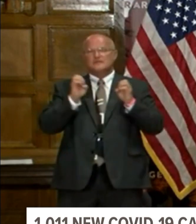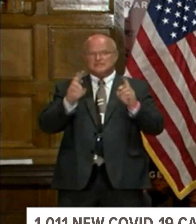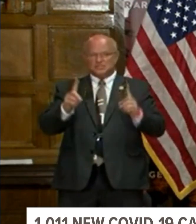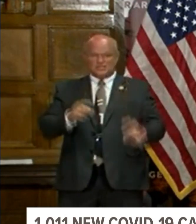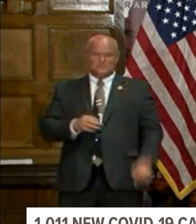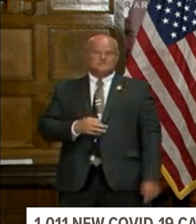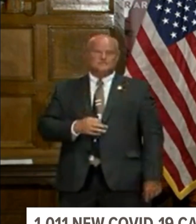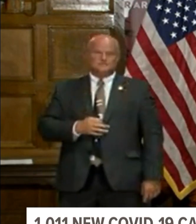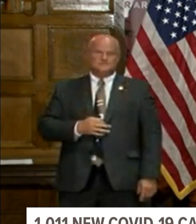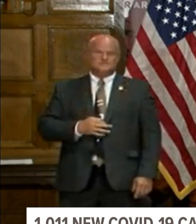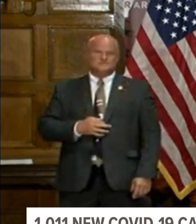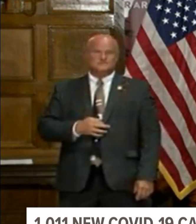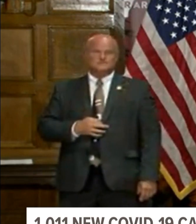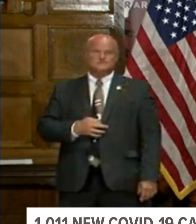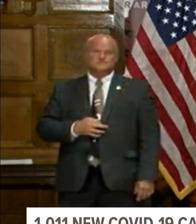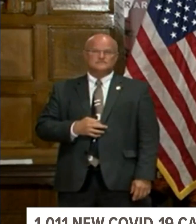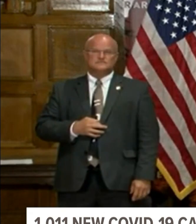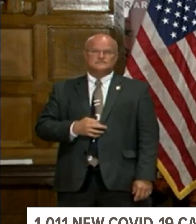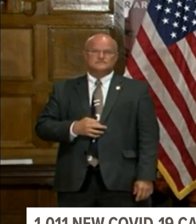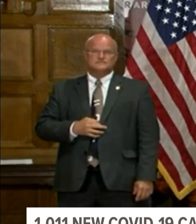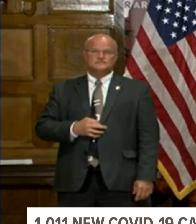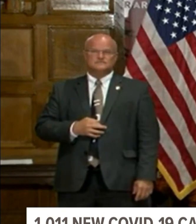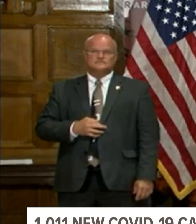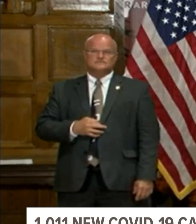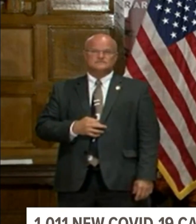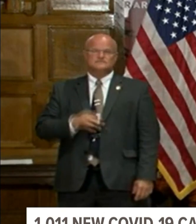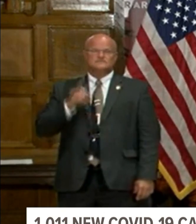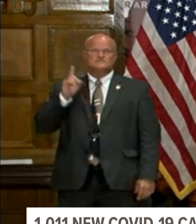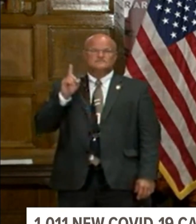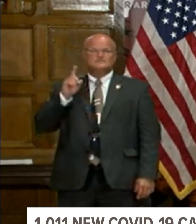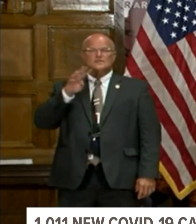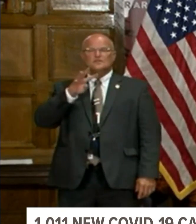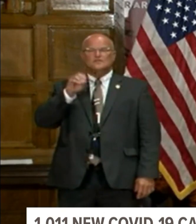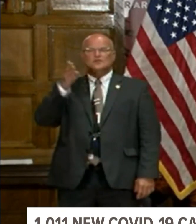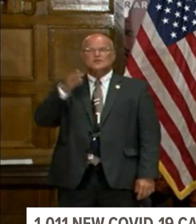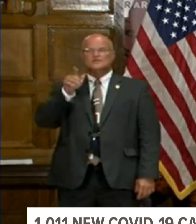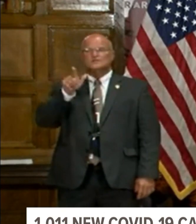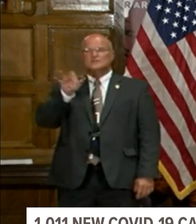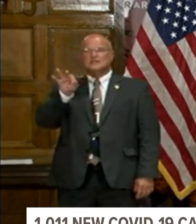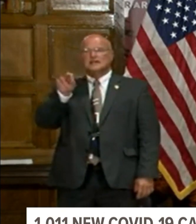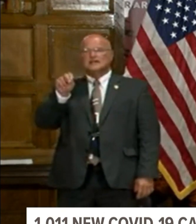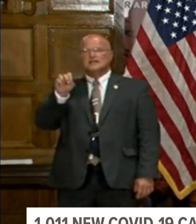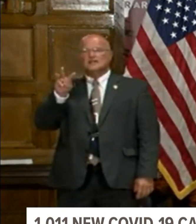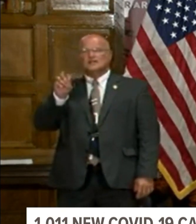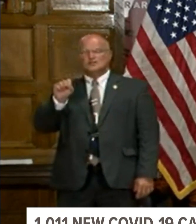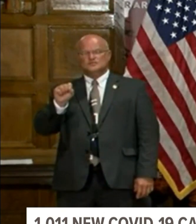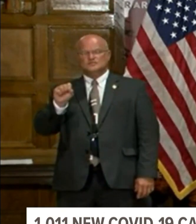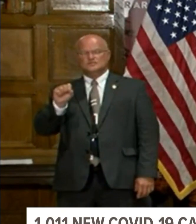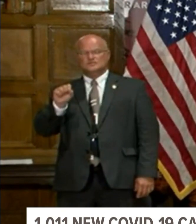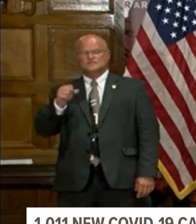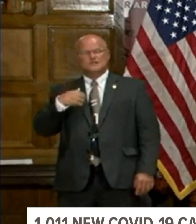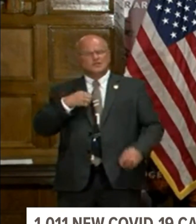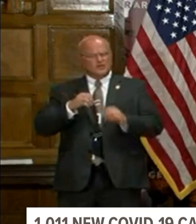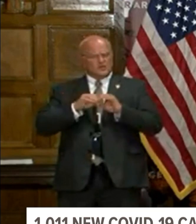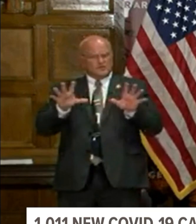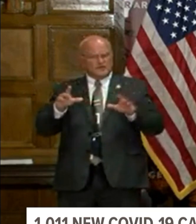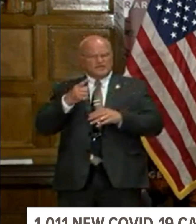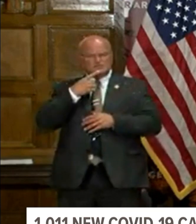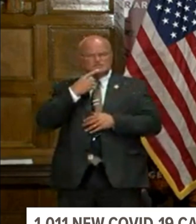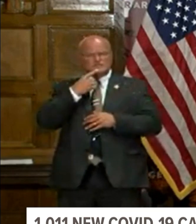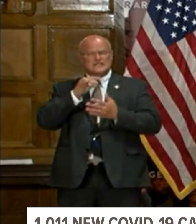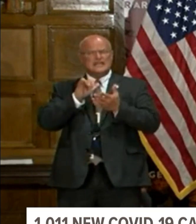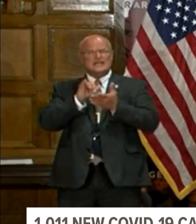Education. Governor, this is Jamie Weiss with 4029 News. 2 questions for you. First, I just wanted to clarify, did you